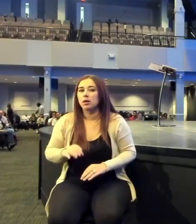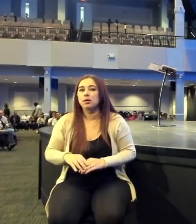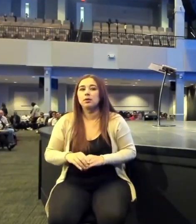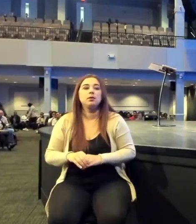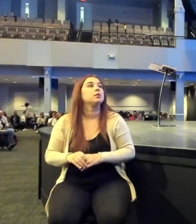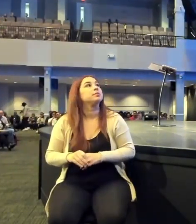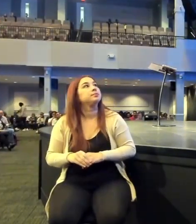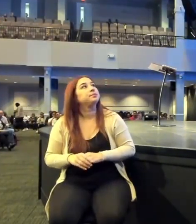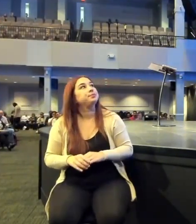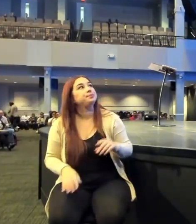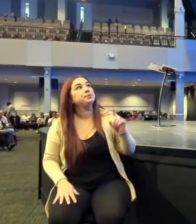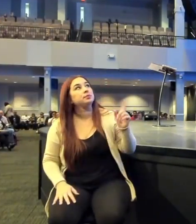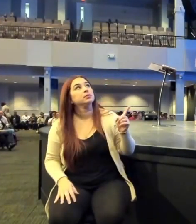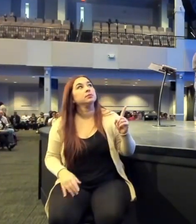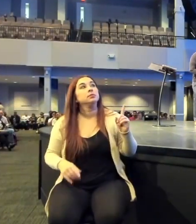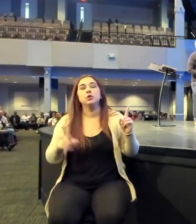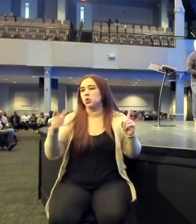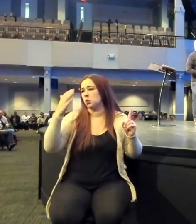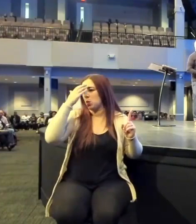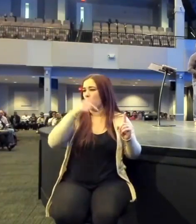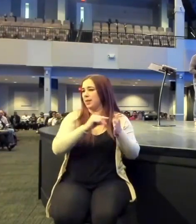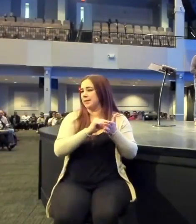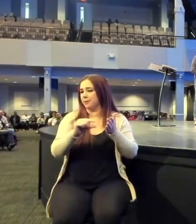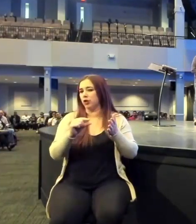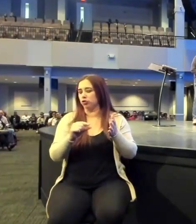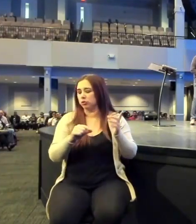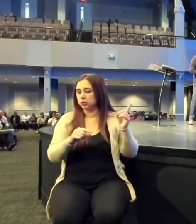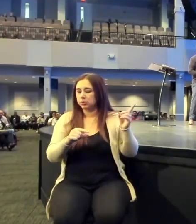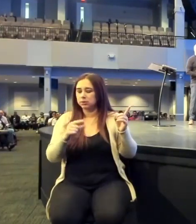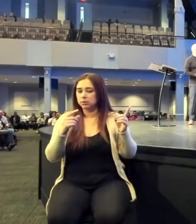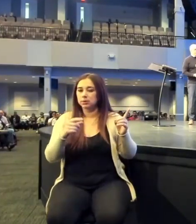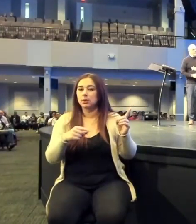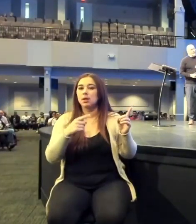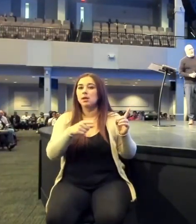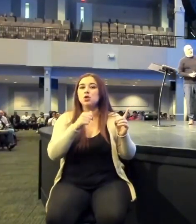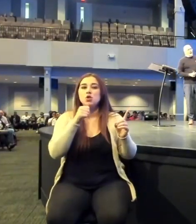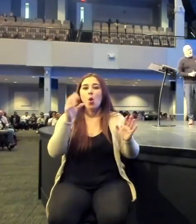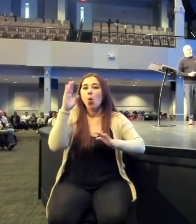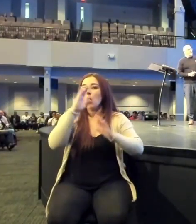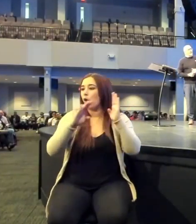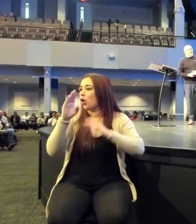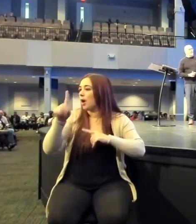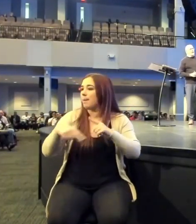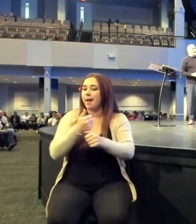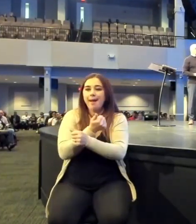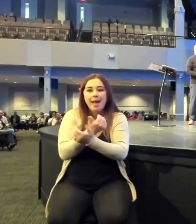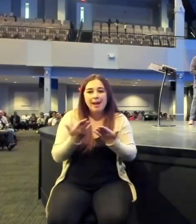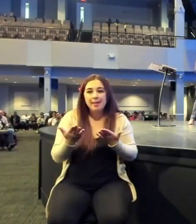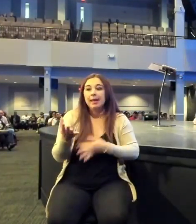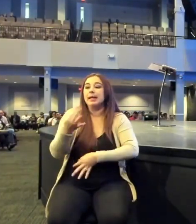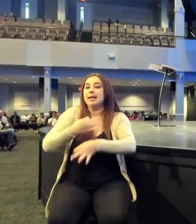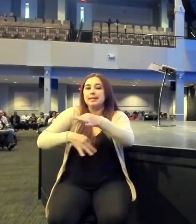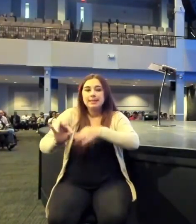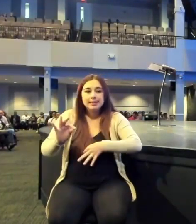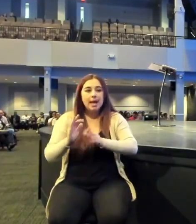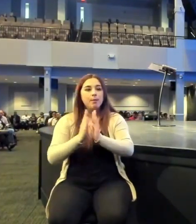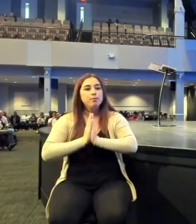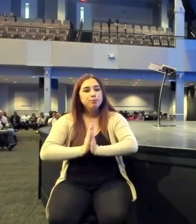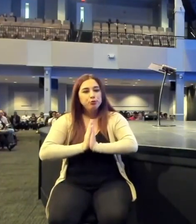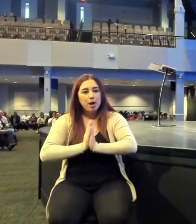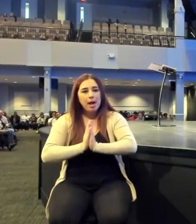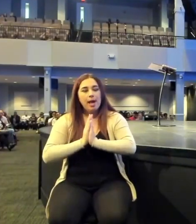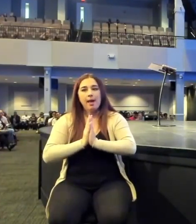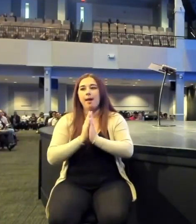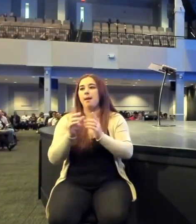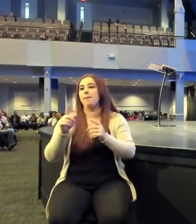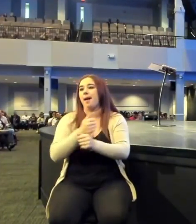know well. Philippians 4, 6, and 7, Living Bible. Don't worry about anything. Instead, pray